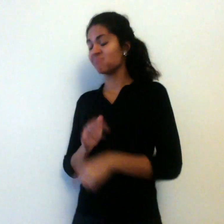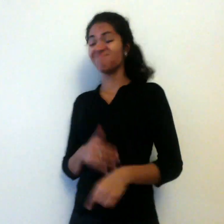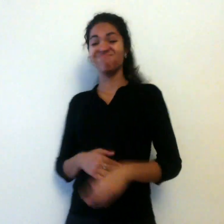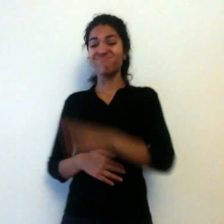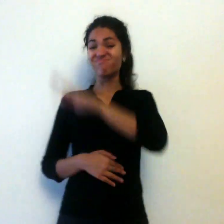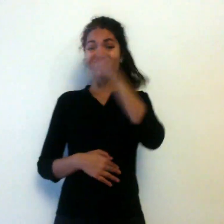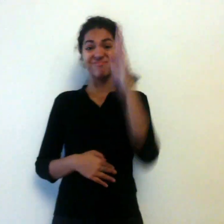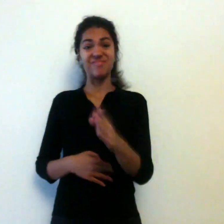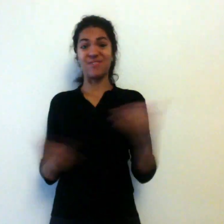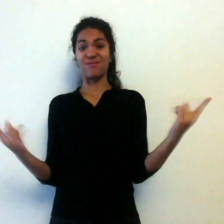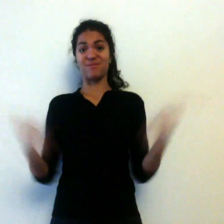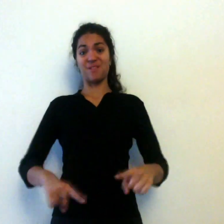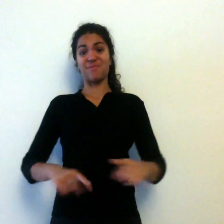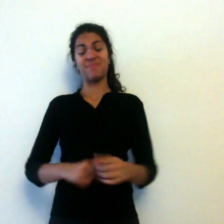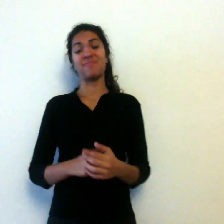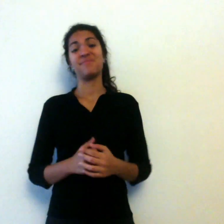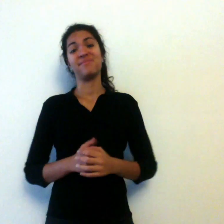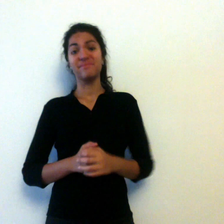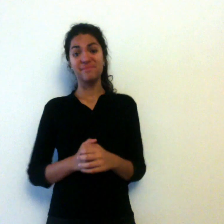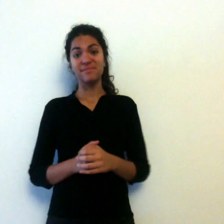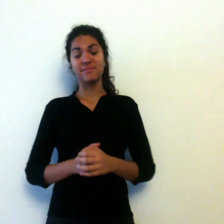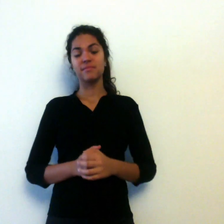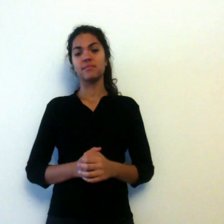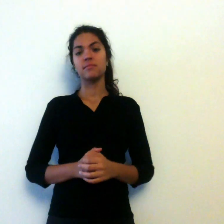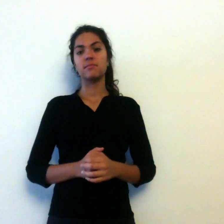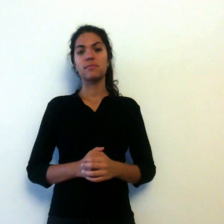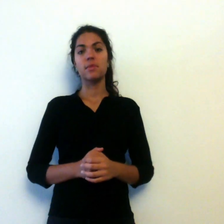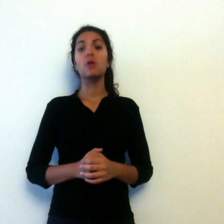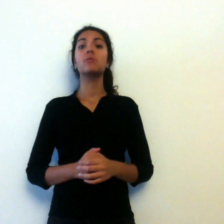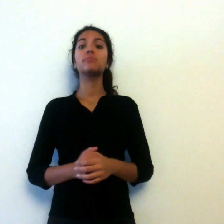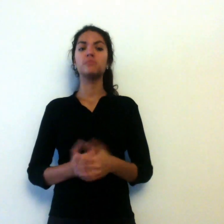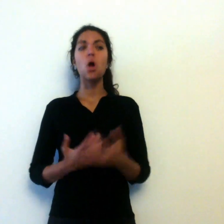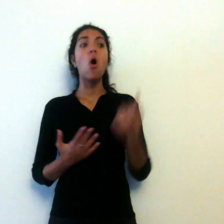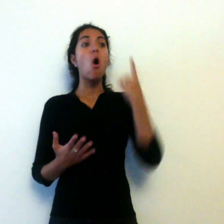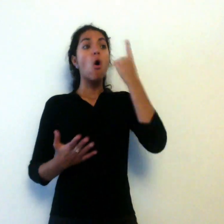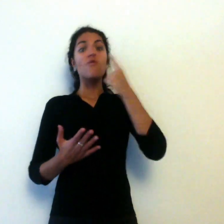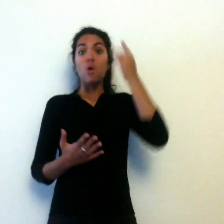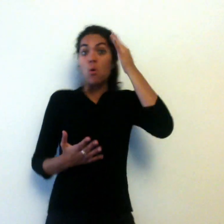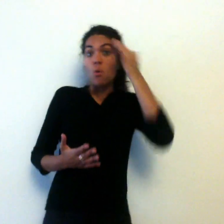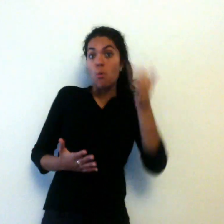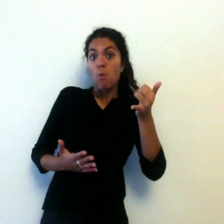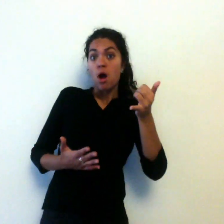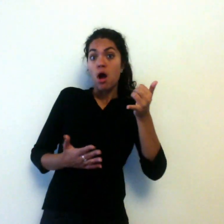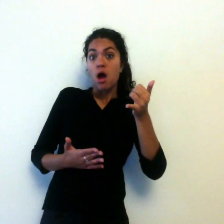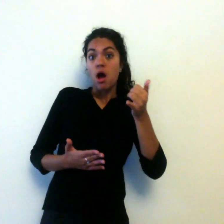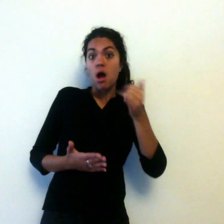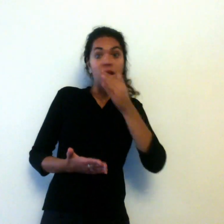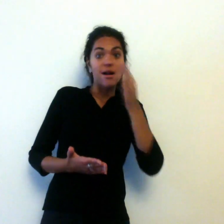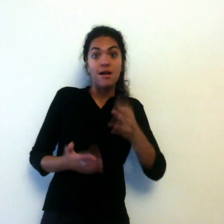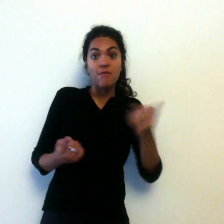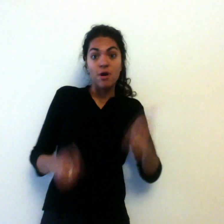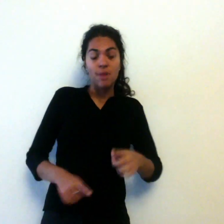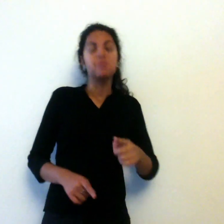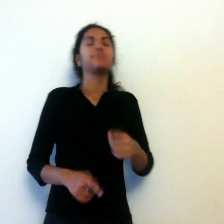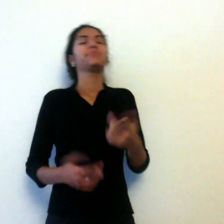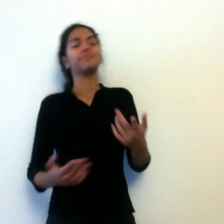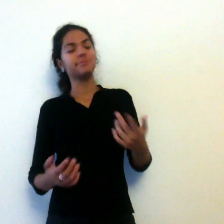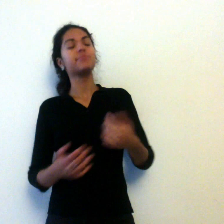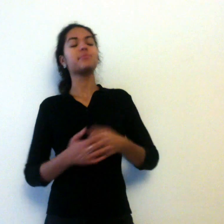about this. Now, the reason they didn't was very definite, and that was this. I was raised in a culture where there was